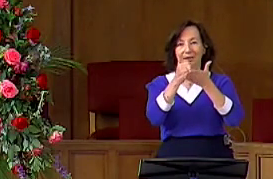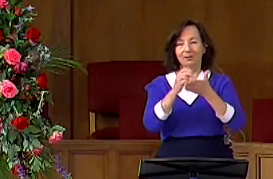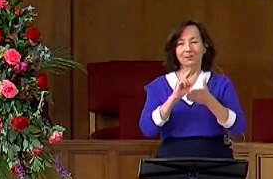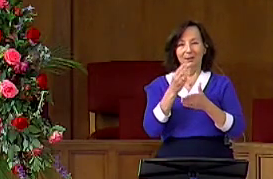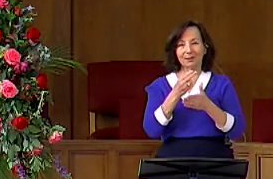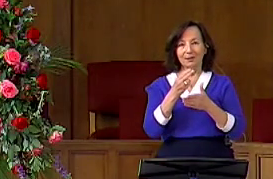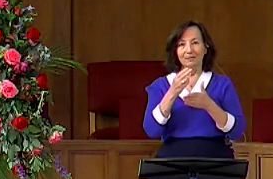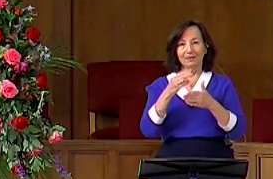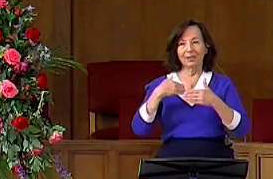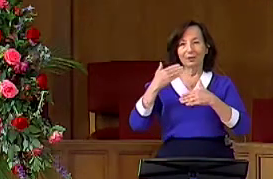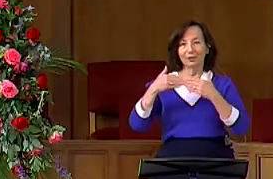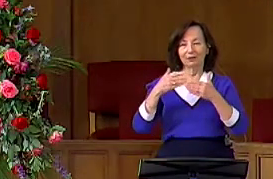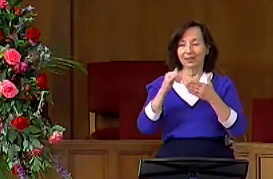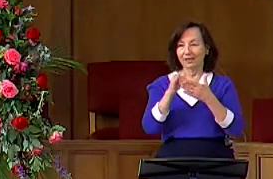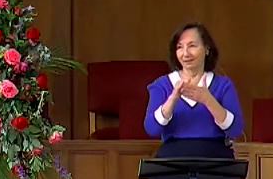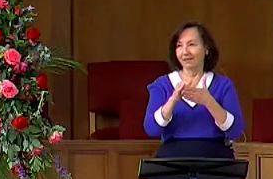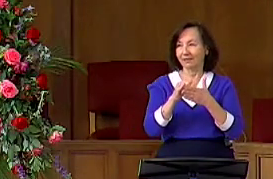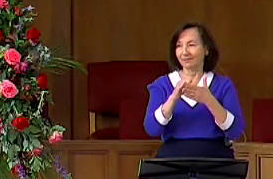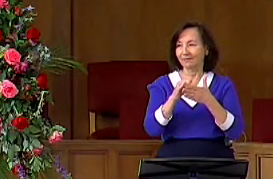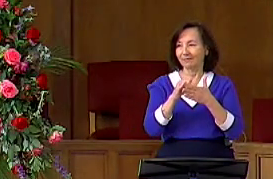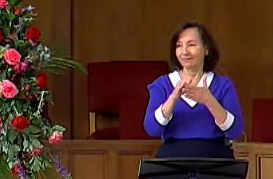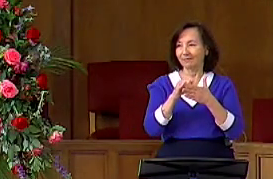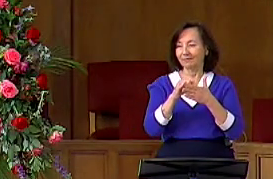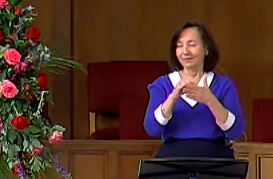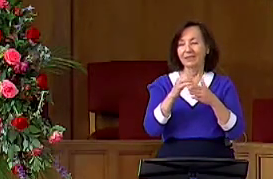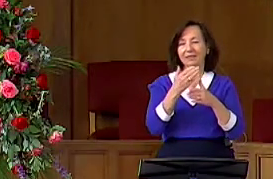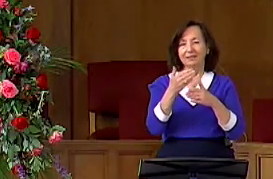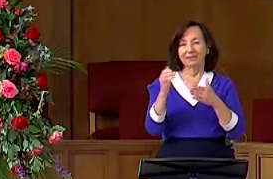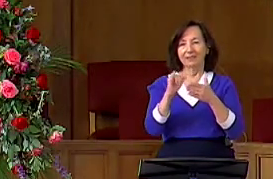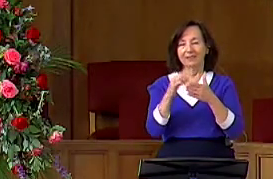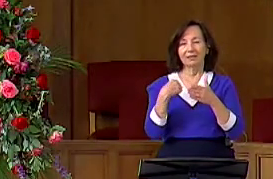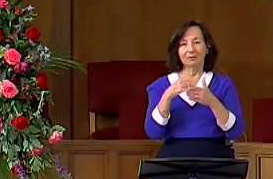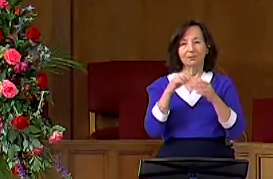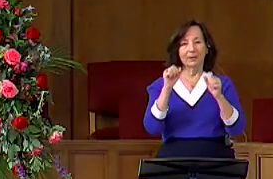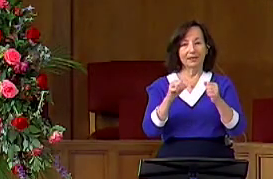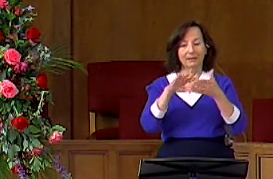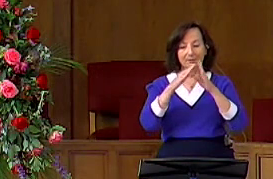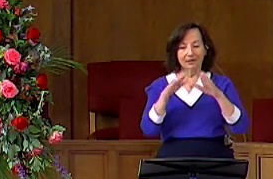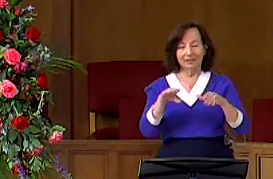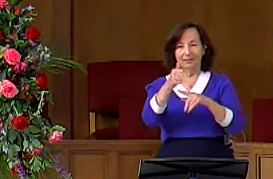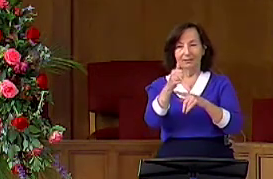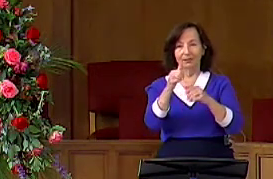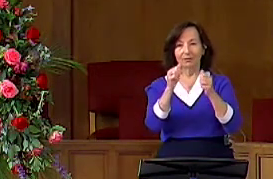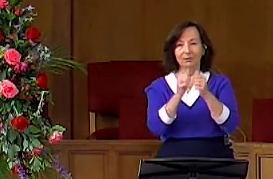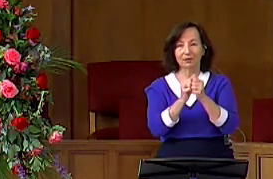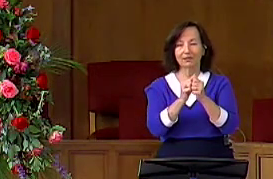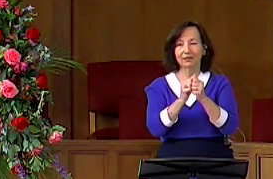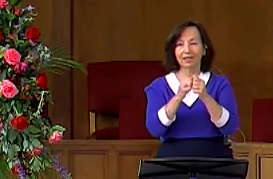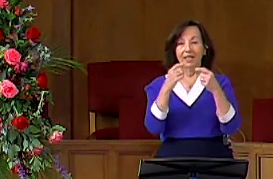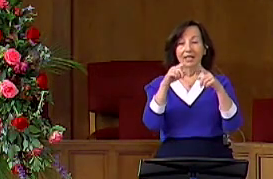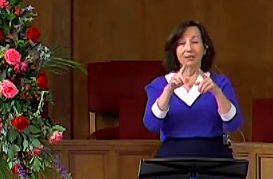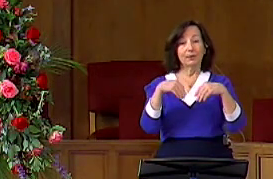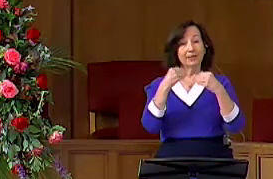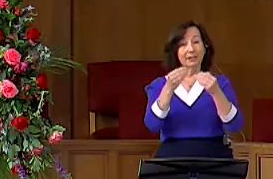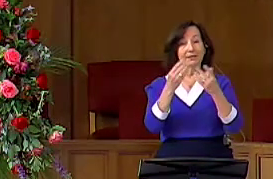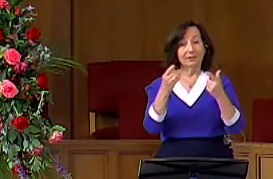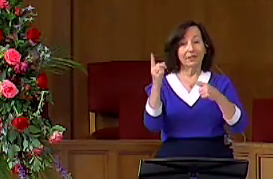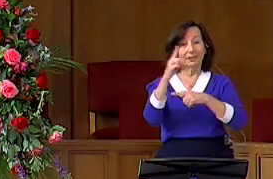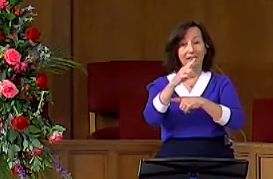generous in that fun and in the things that we can bless others with as well. As we give today,